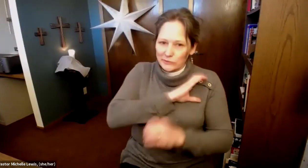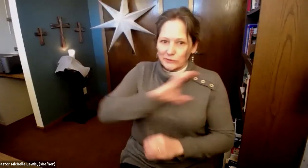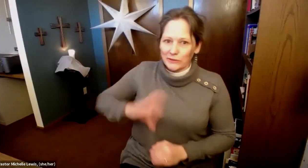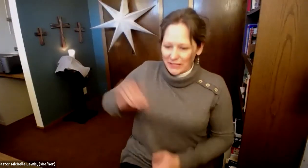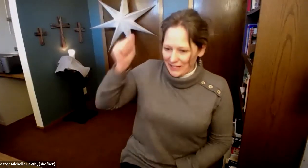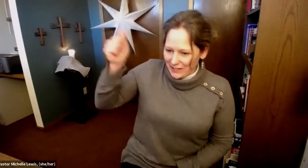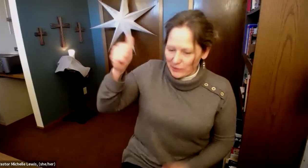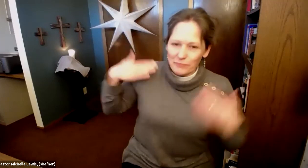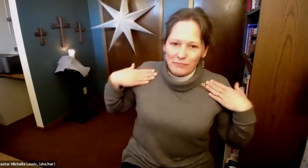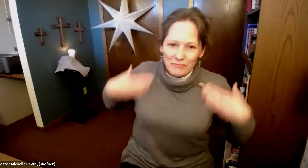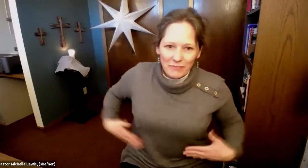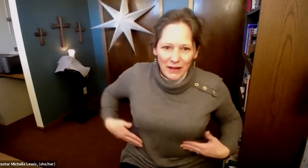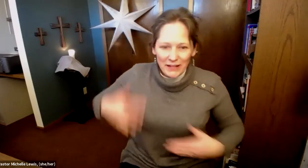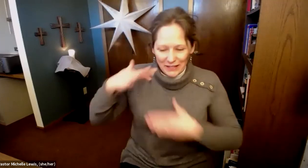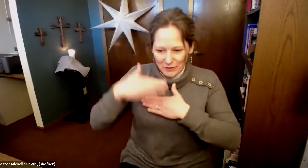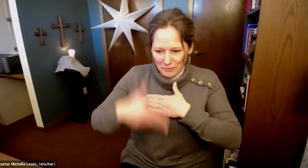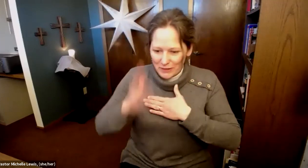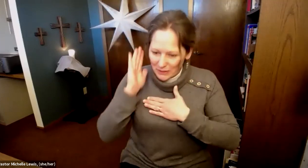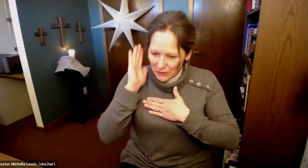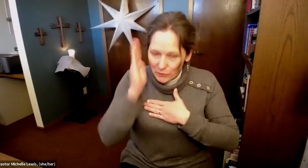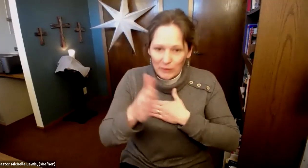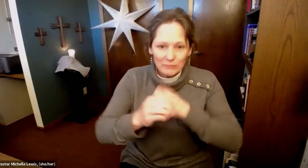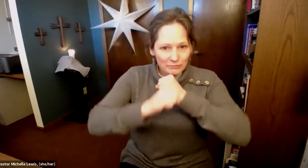And now the blessing.